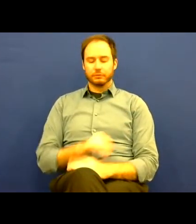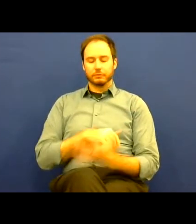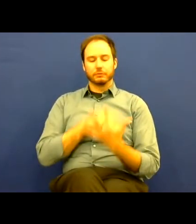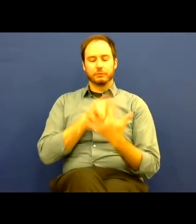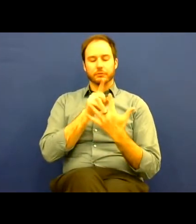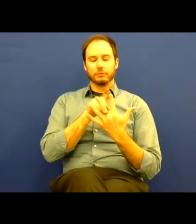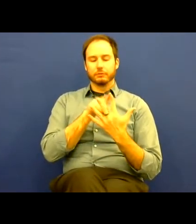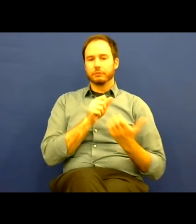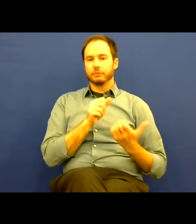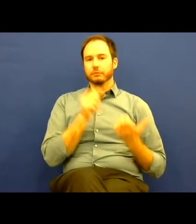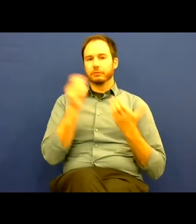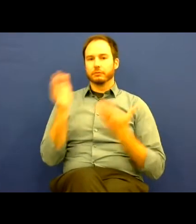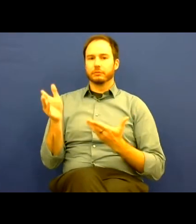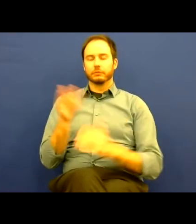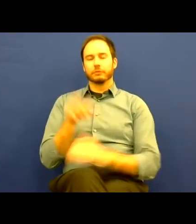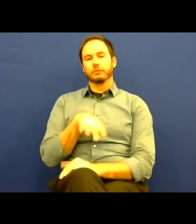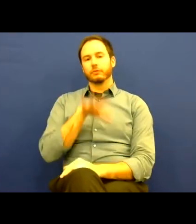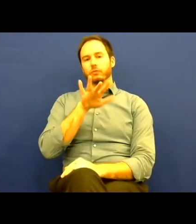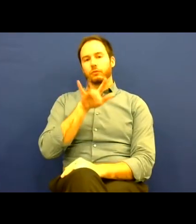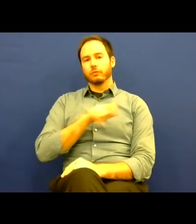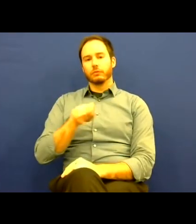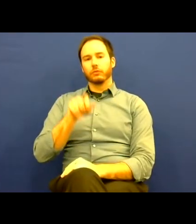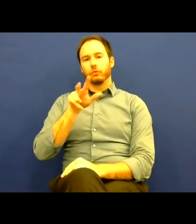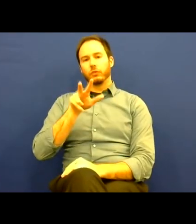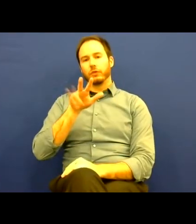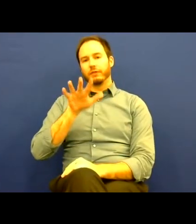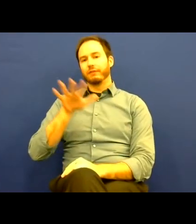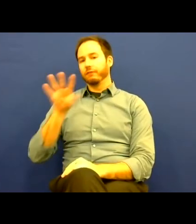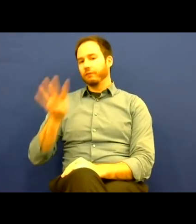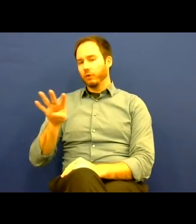board members, I have resolution number